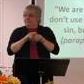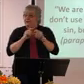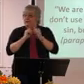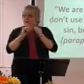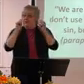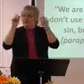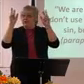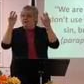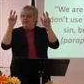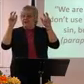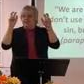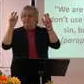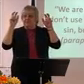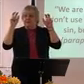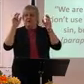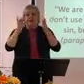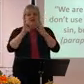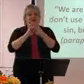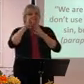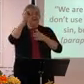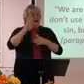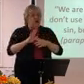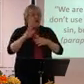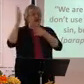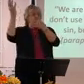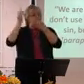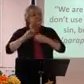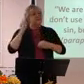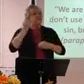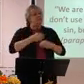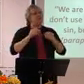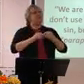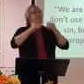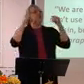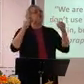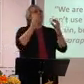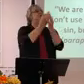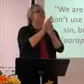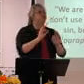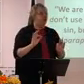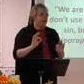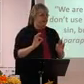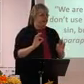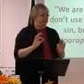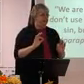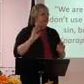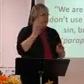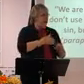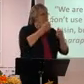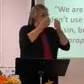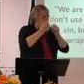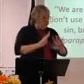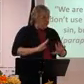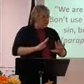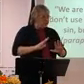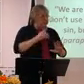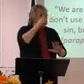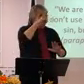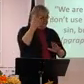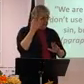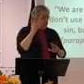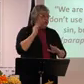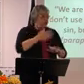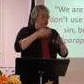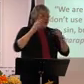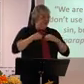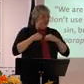the theme today, and that is God has given us great freedom. And we're blessed because